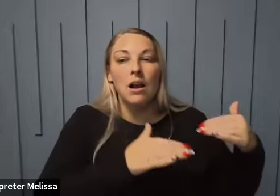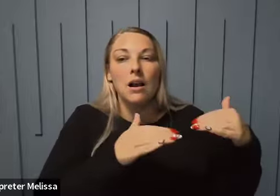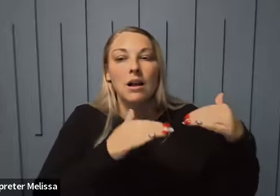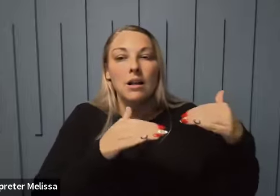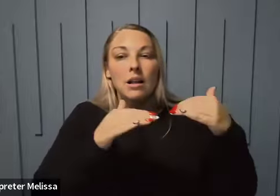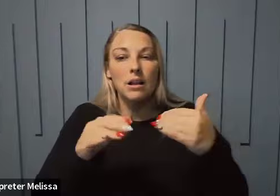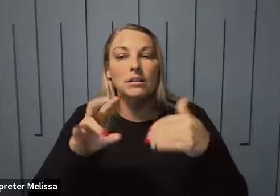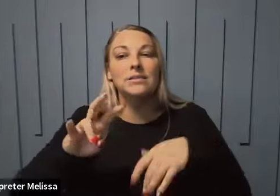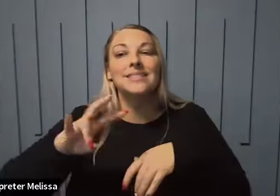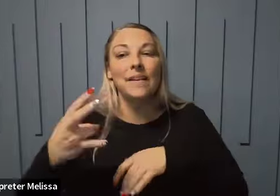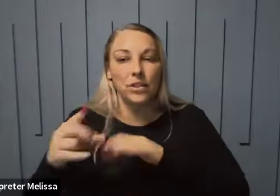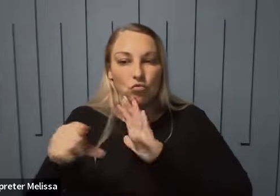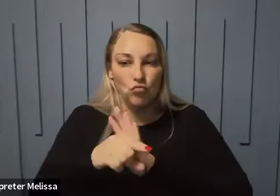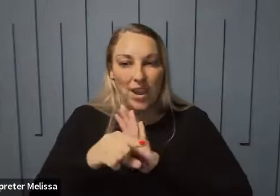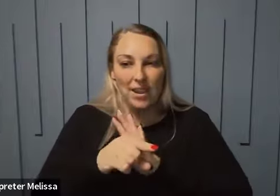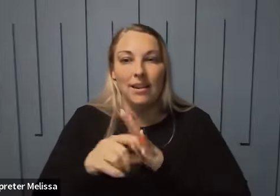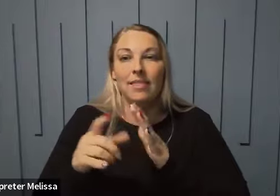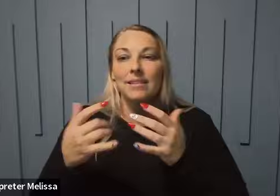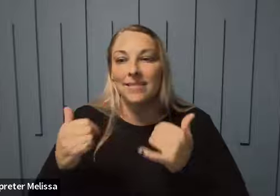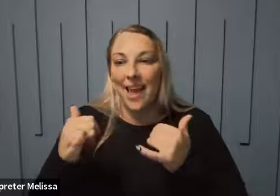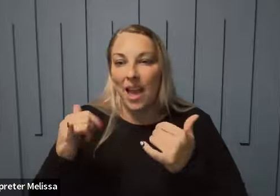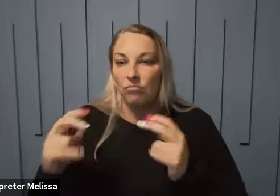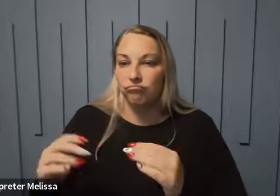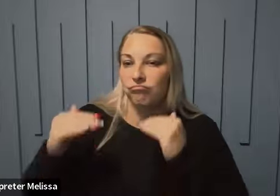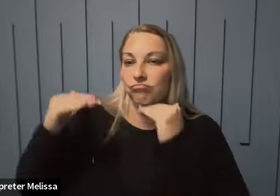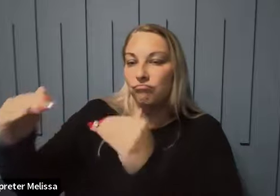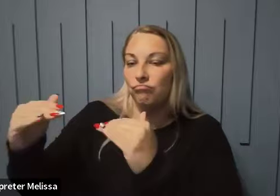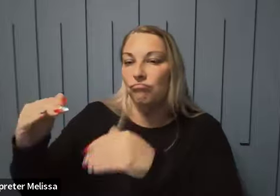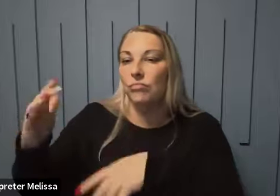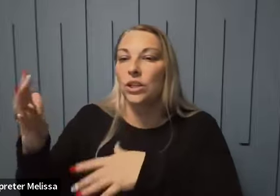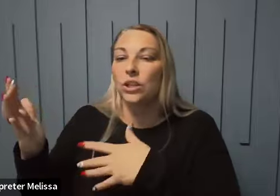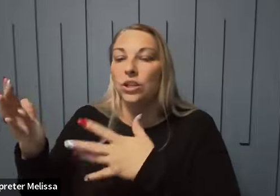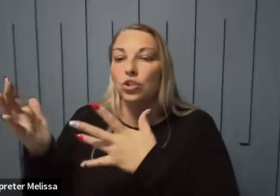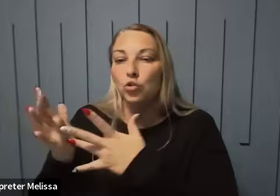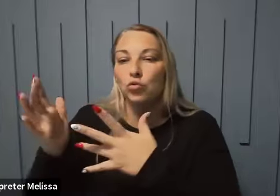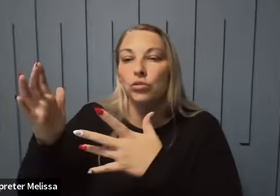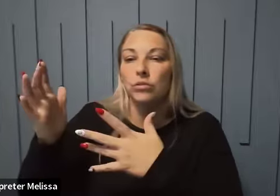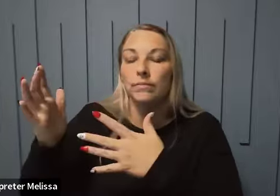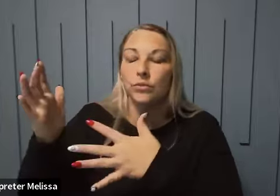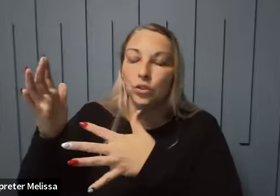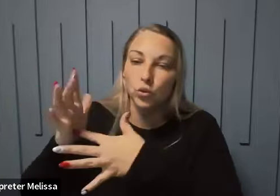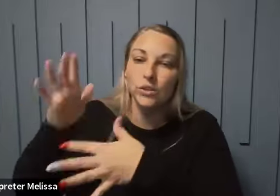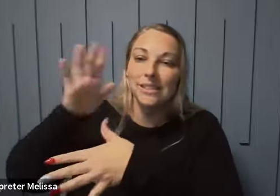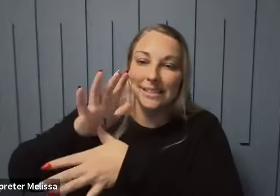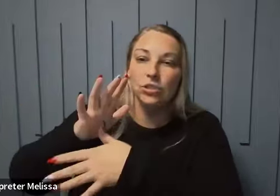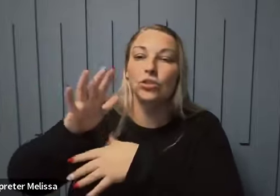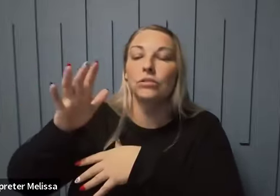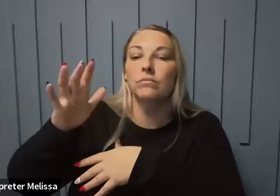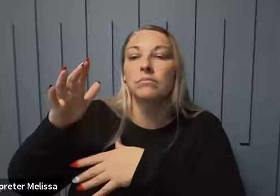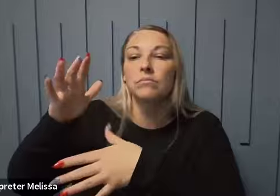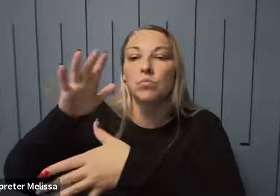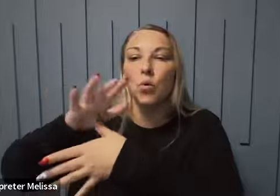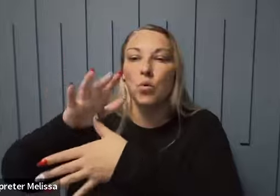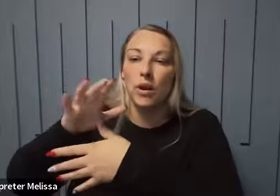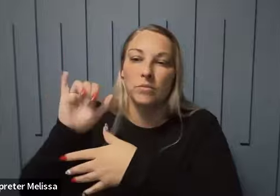graders this year too, but last year, as 7th graders, they moved to our junior senior high program. And so then it's increased the use over there as well, naturally, because it was